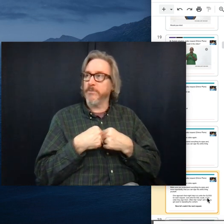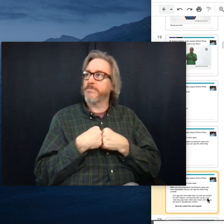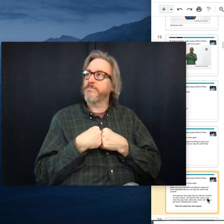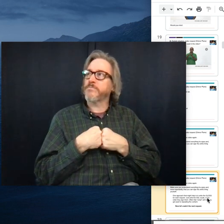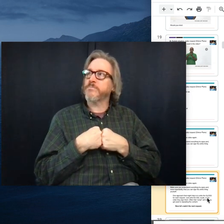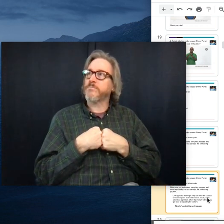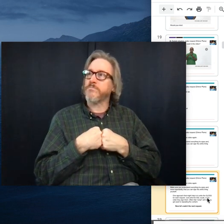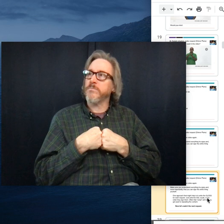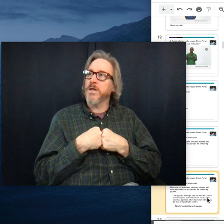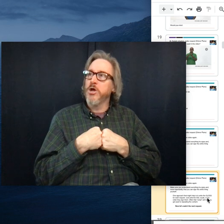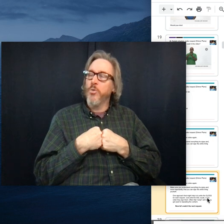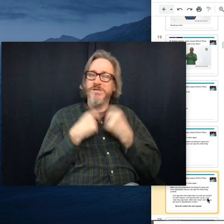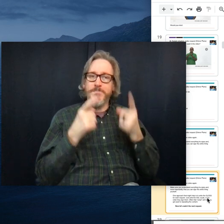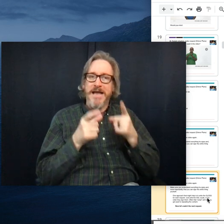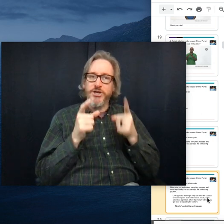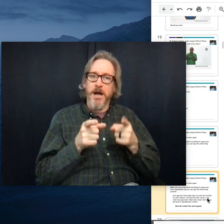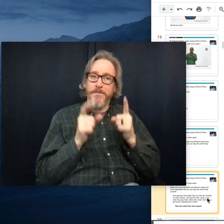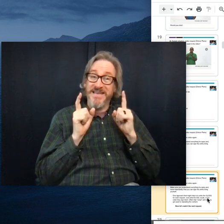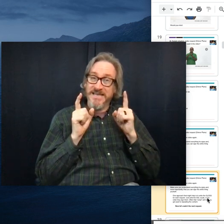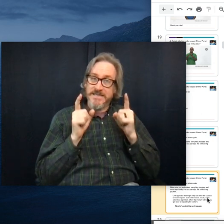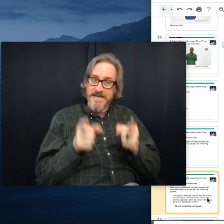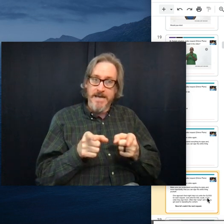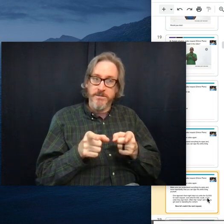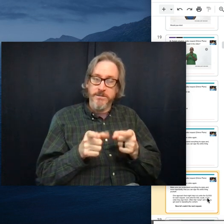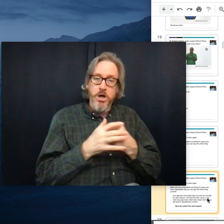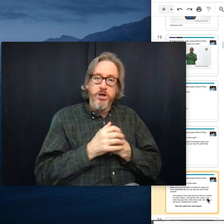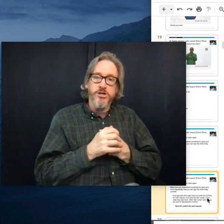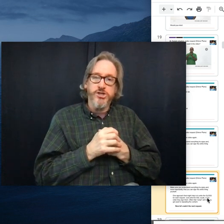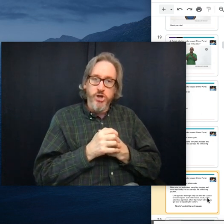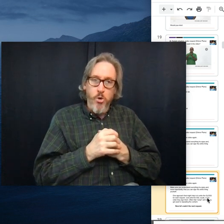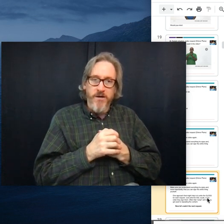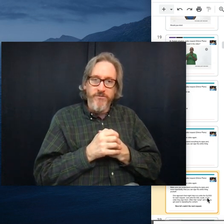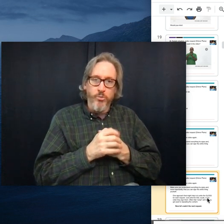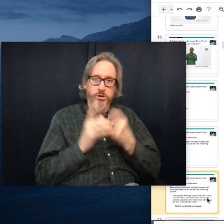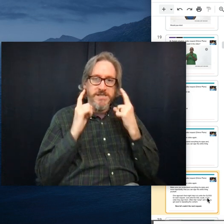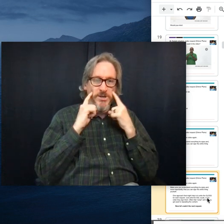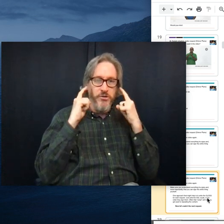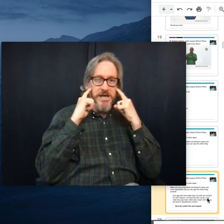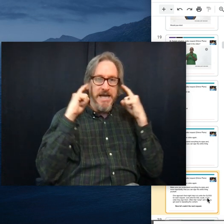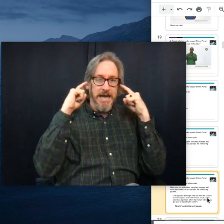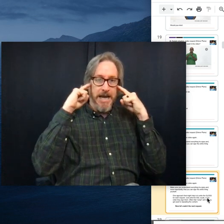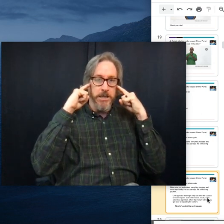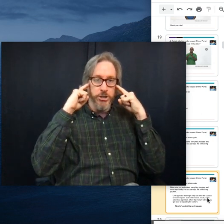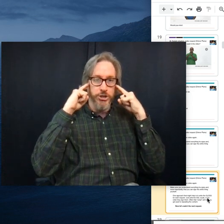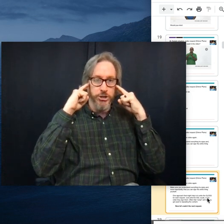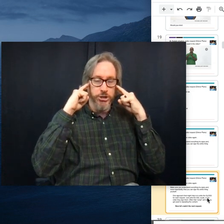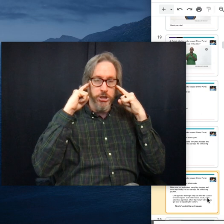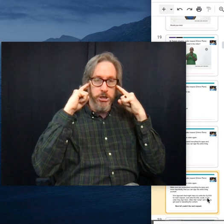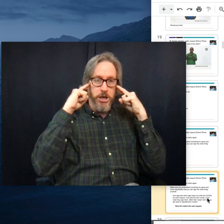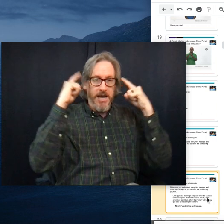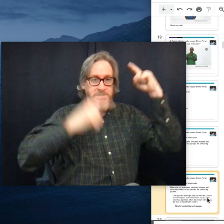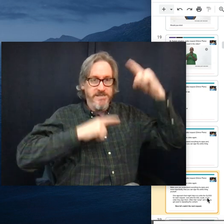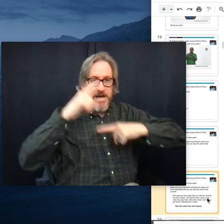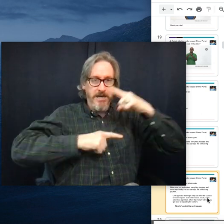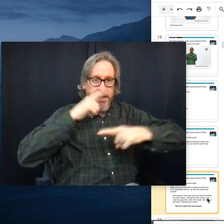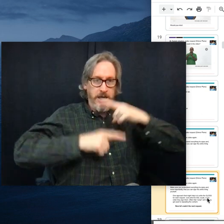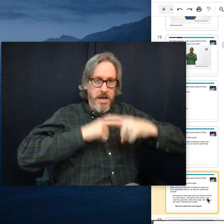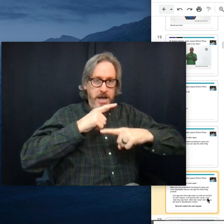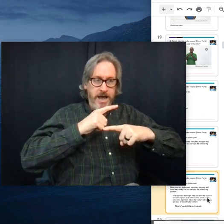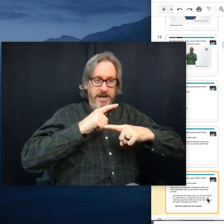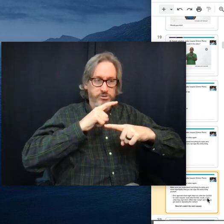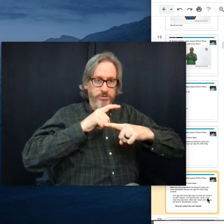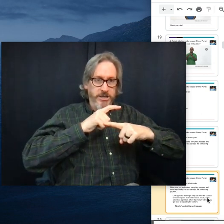ASL was matching up the intent. Because so often we're still thinking in English and